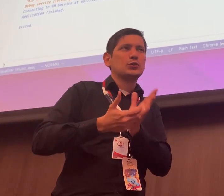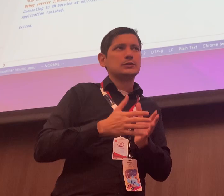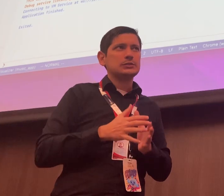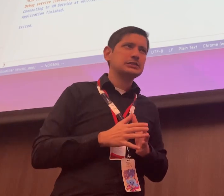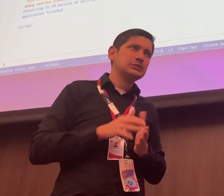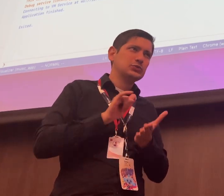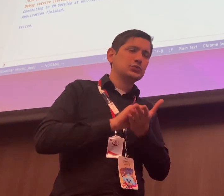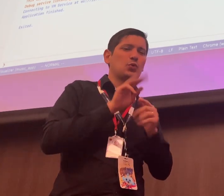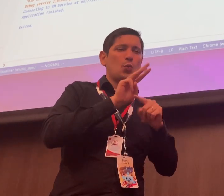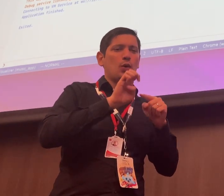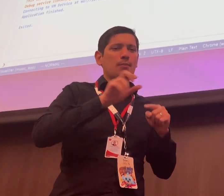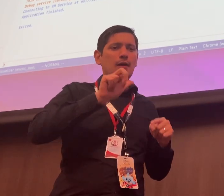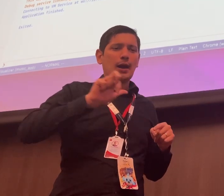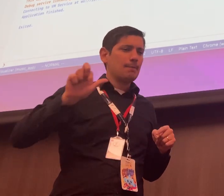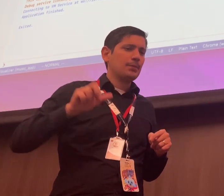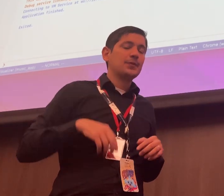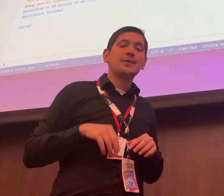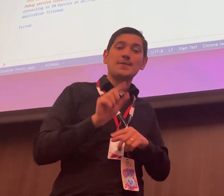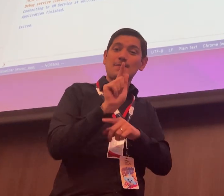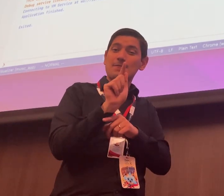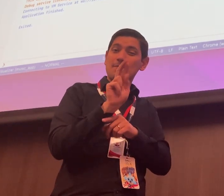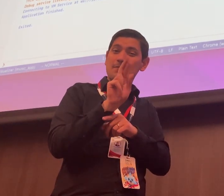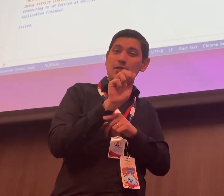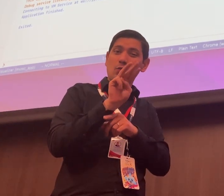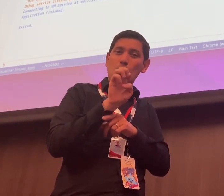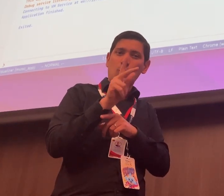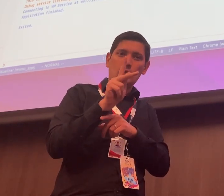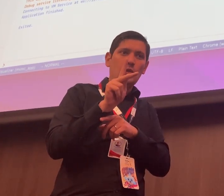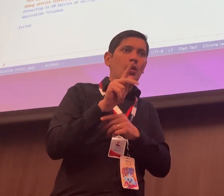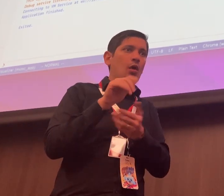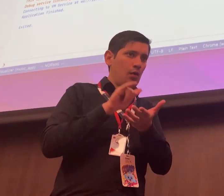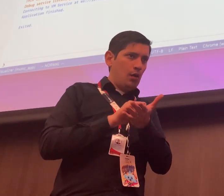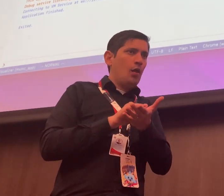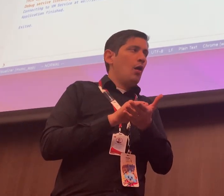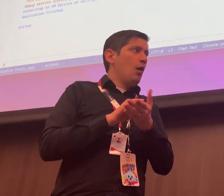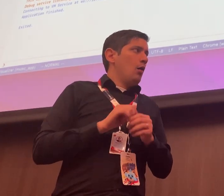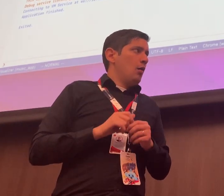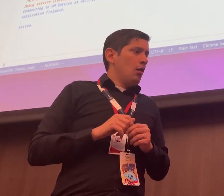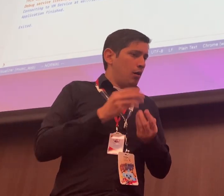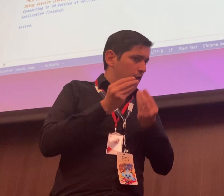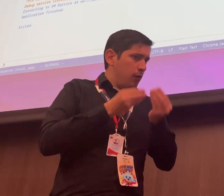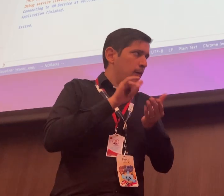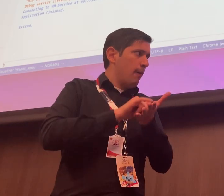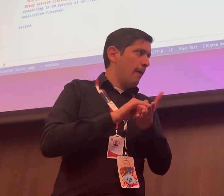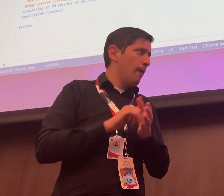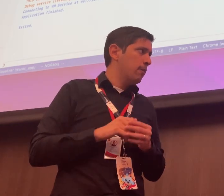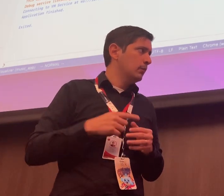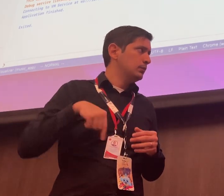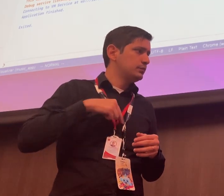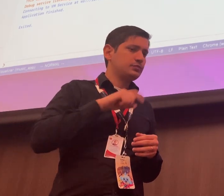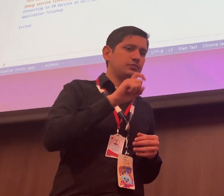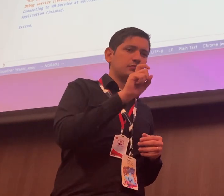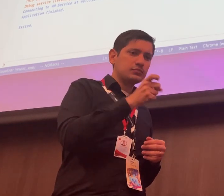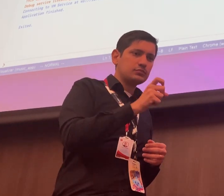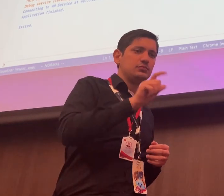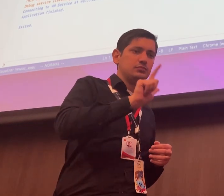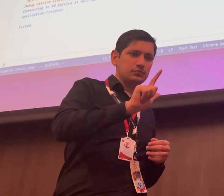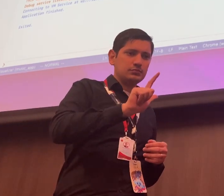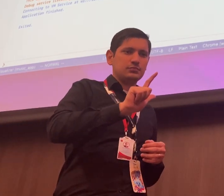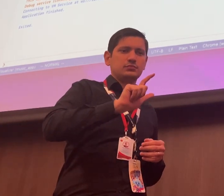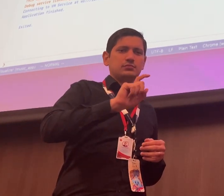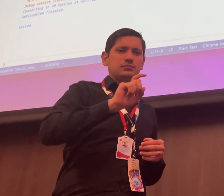actual web app. There are frameworks like Jasper available on Hub that do this. So it's